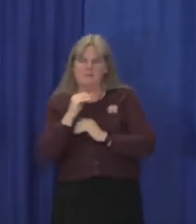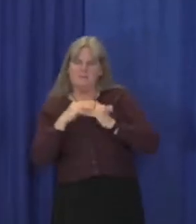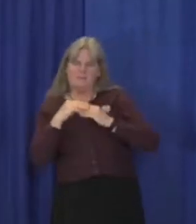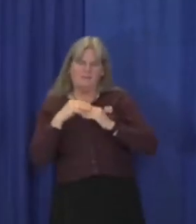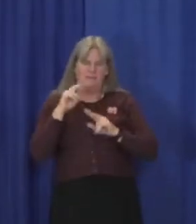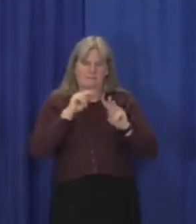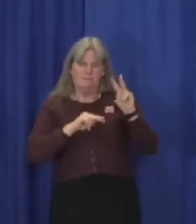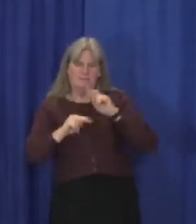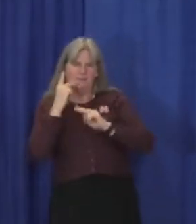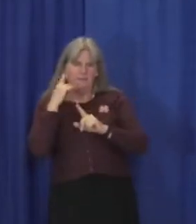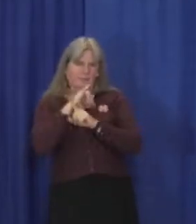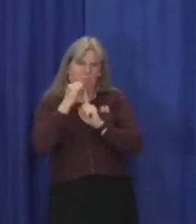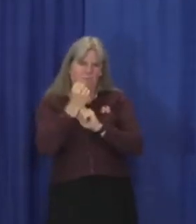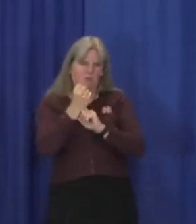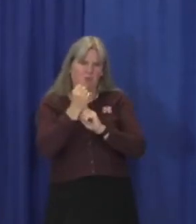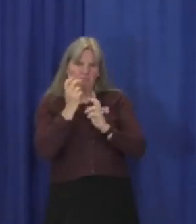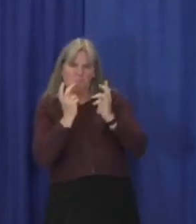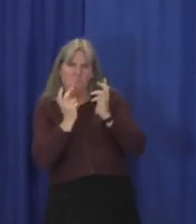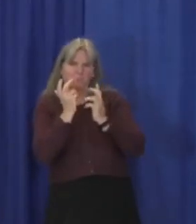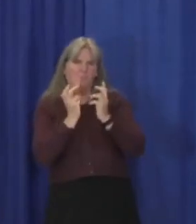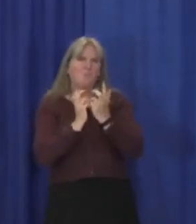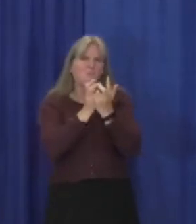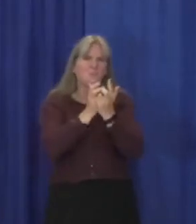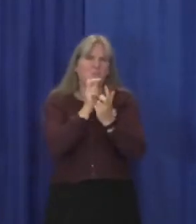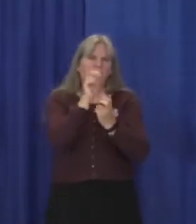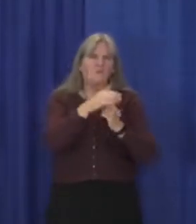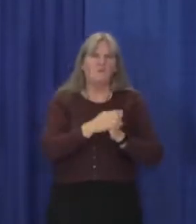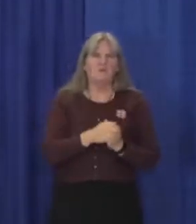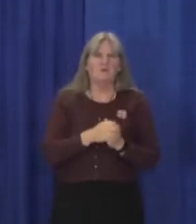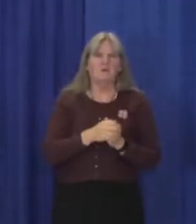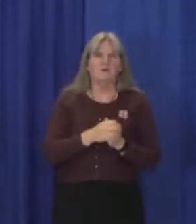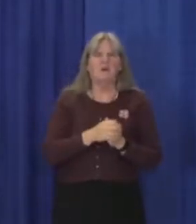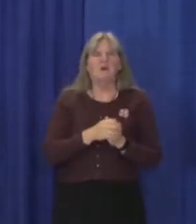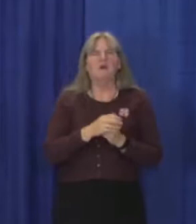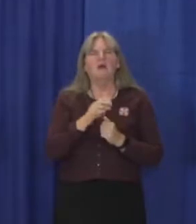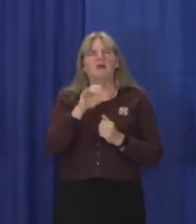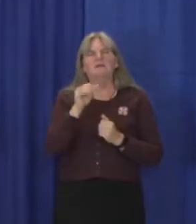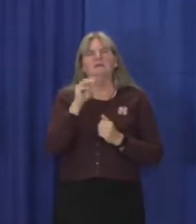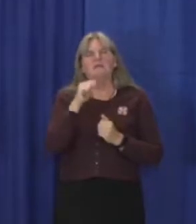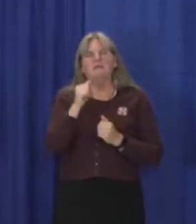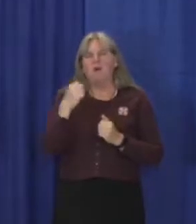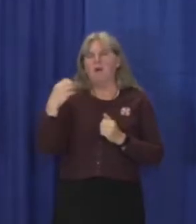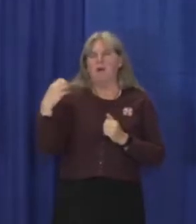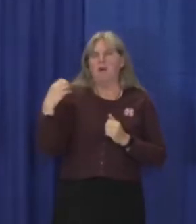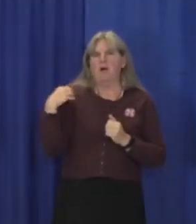do want to thank all of the Civil Emergency Measures Act enforcement